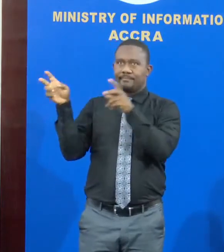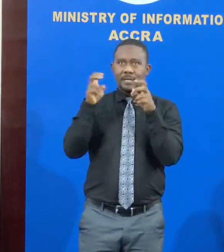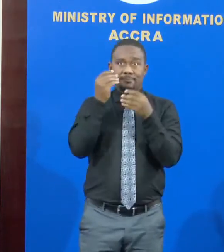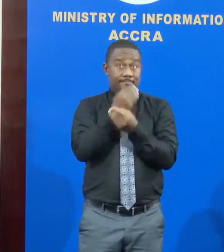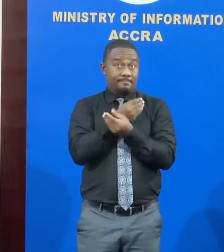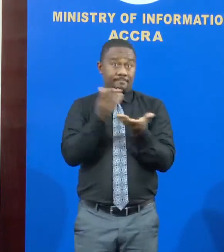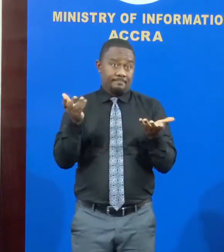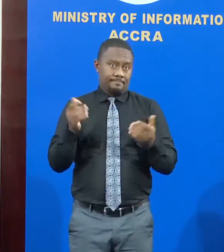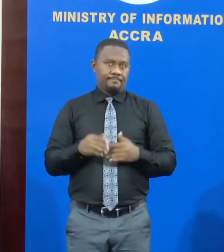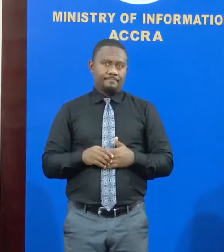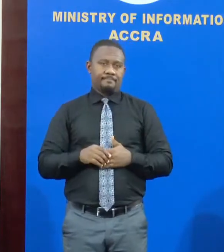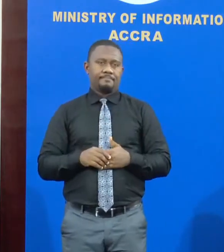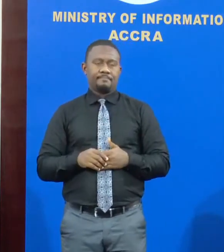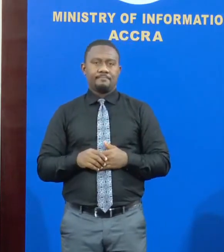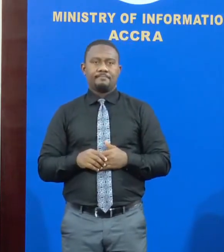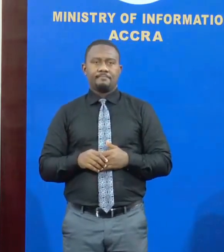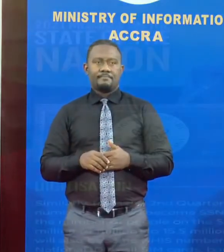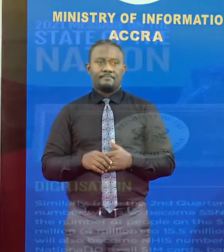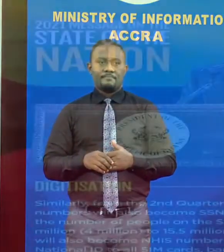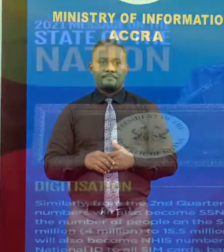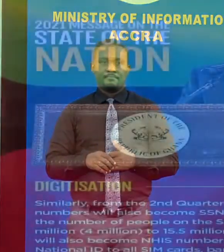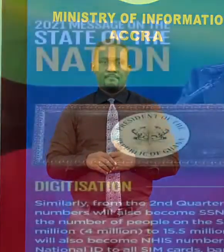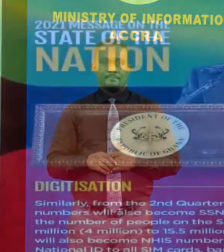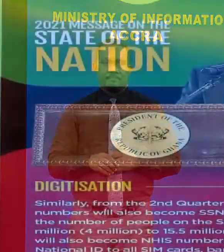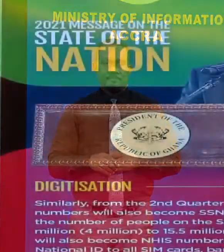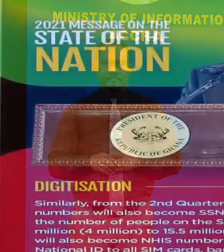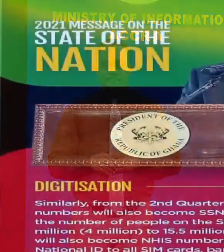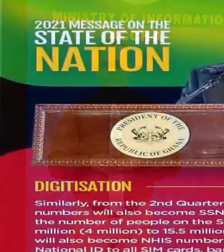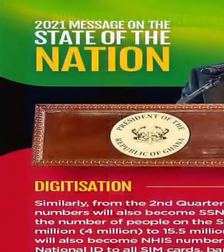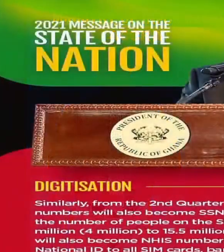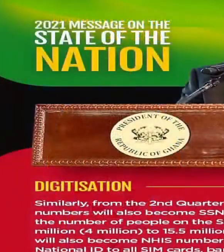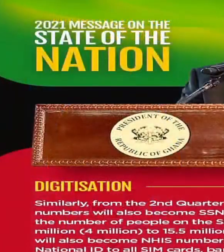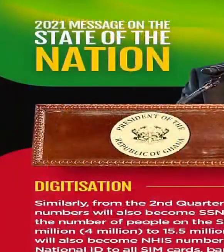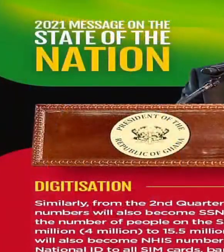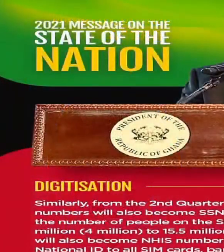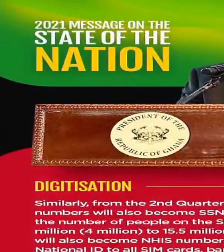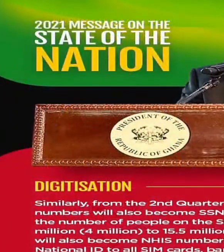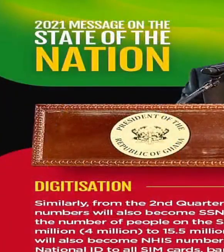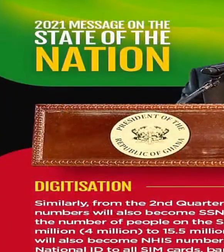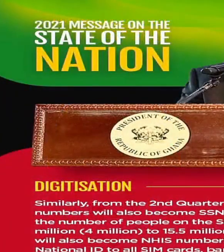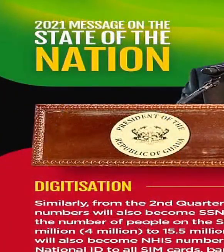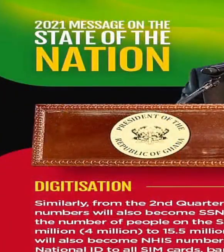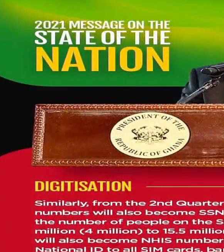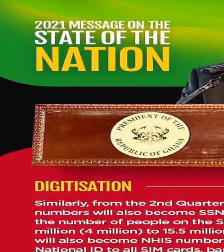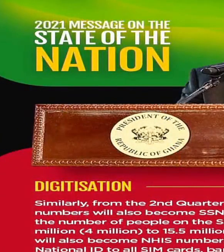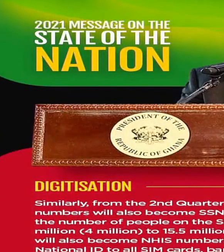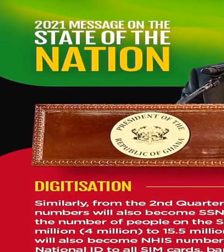he gave in one of the 2021 messages on the state of the nation.